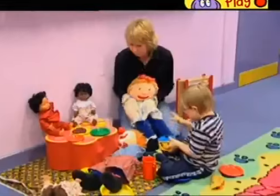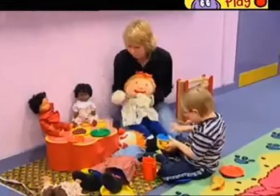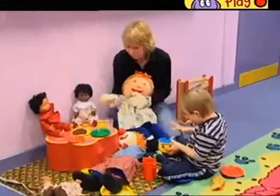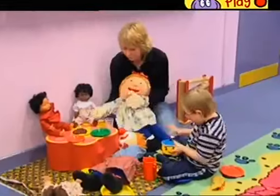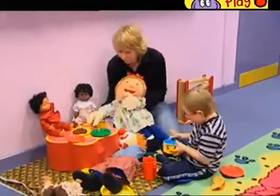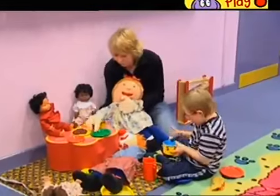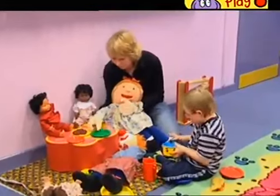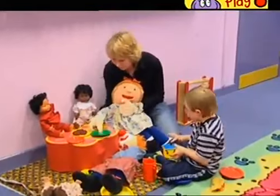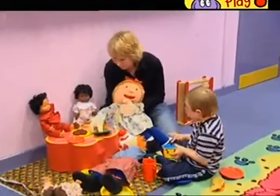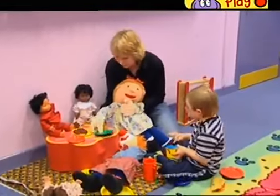you. We have a plate for the egg.